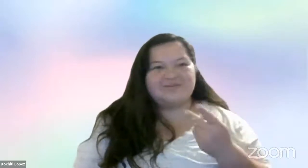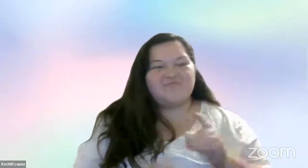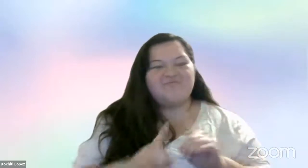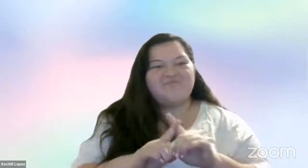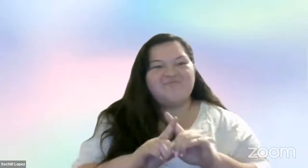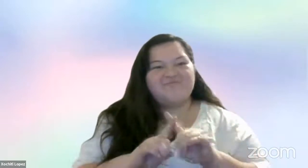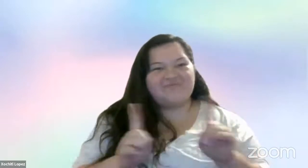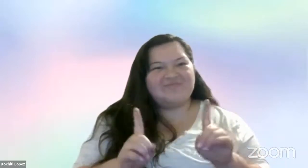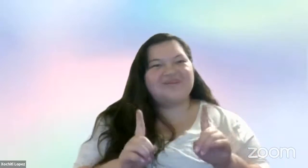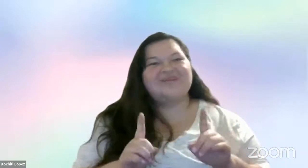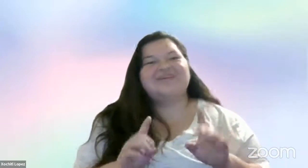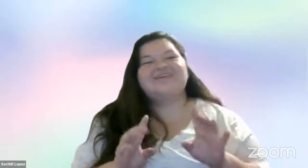hearing parents, and